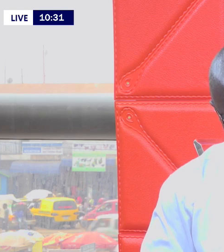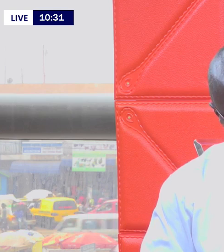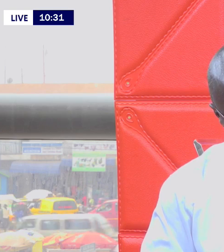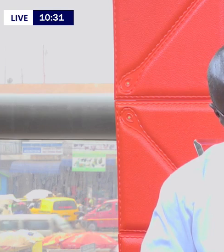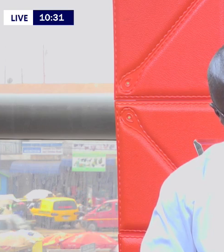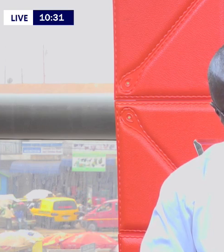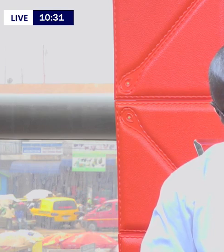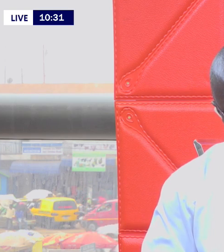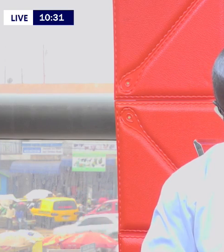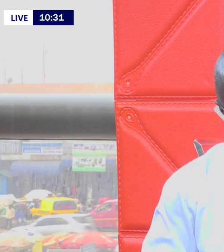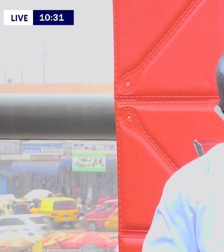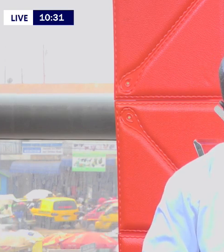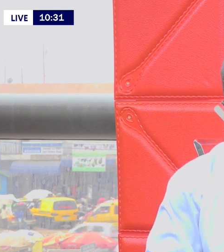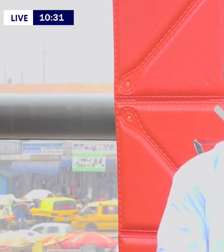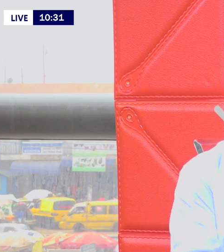0243 983 906